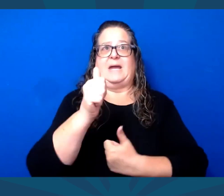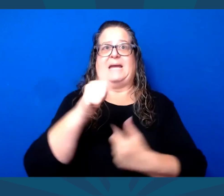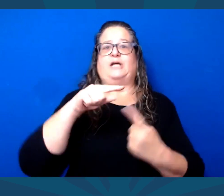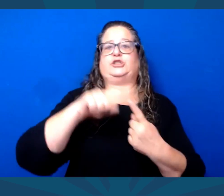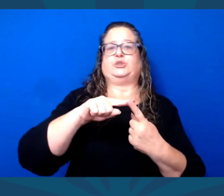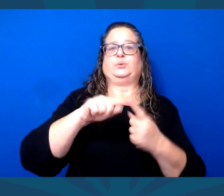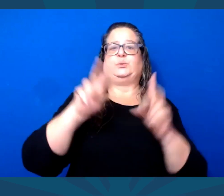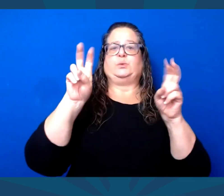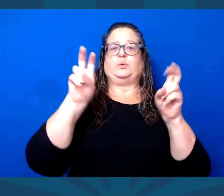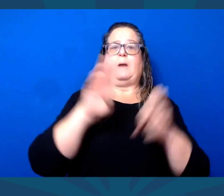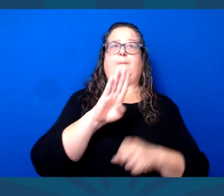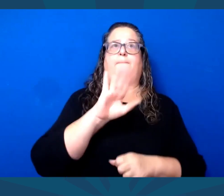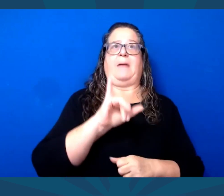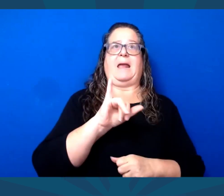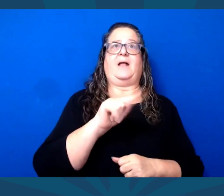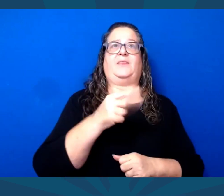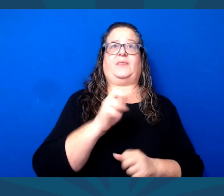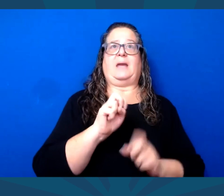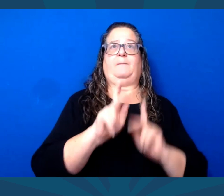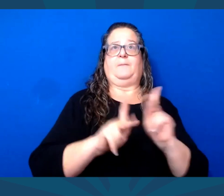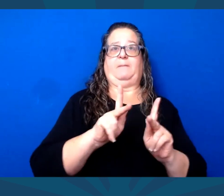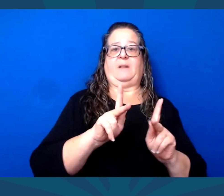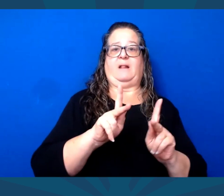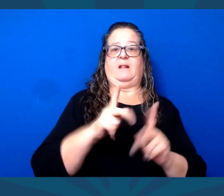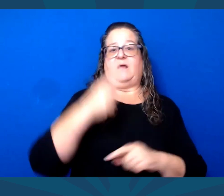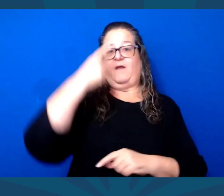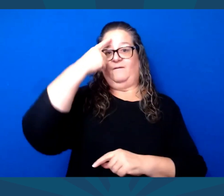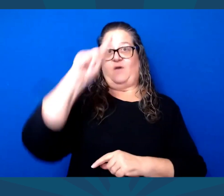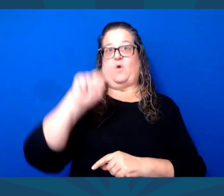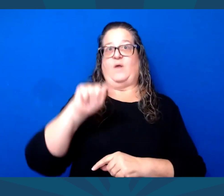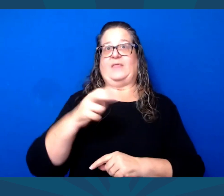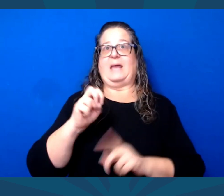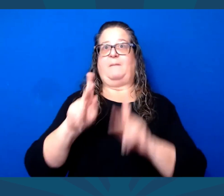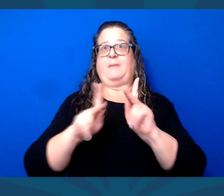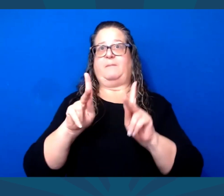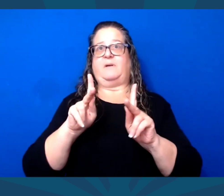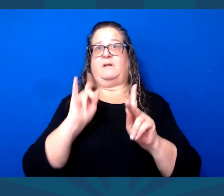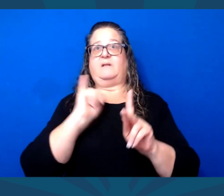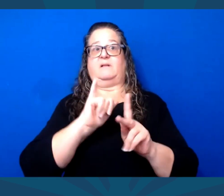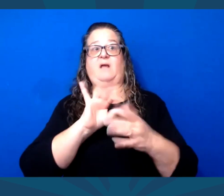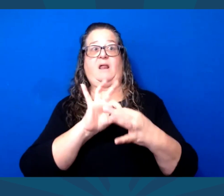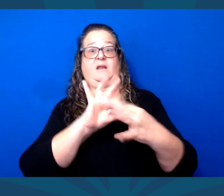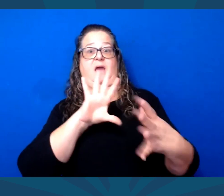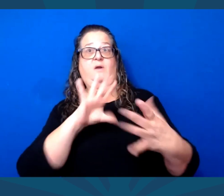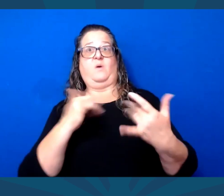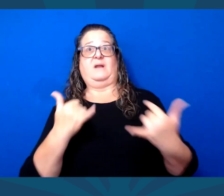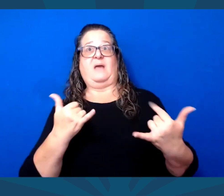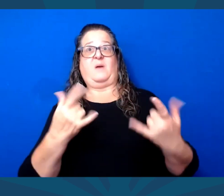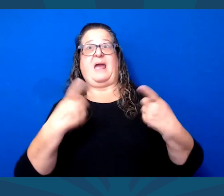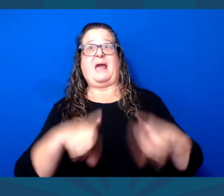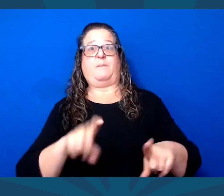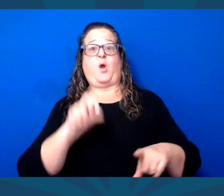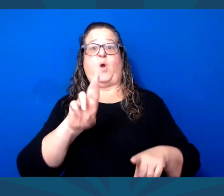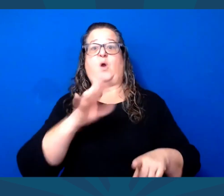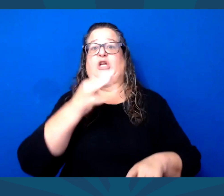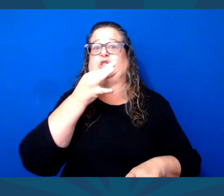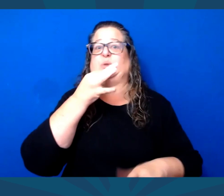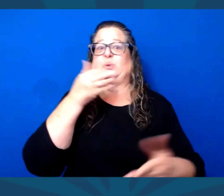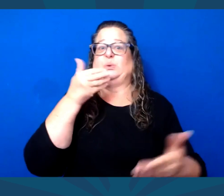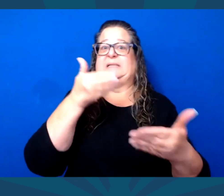I pledge to fight tirelessly for our communities. I will advance initiatives